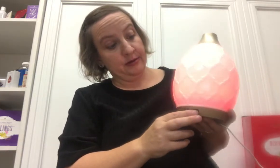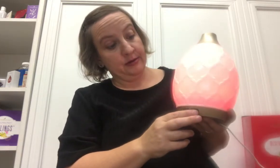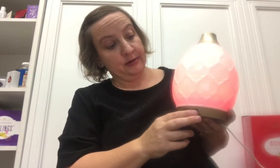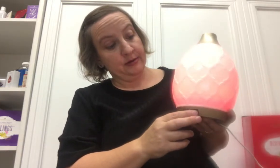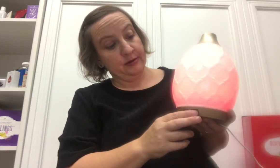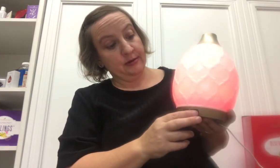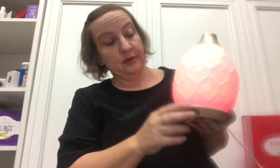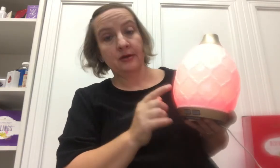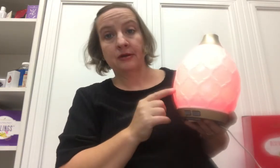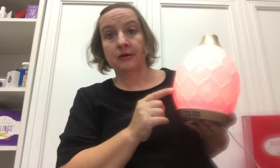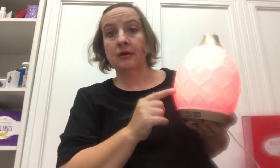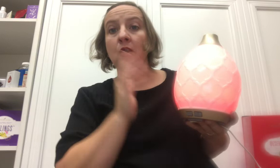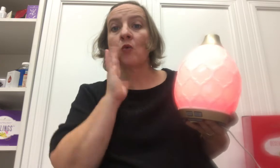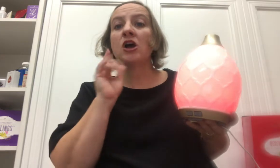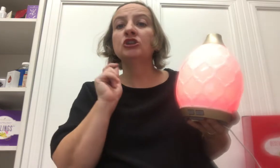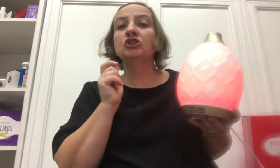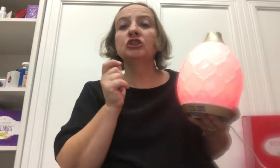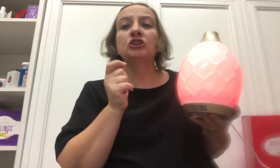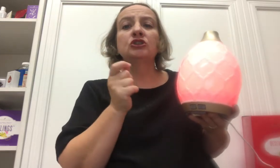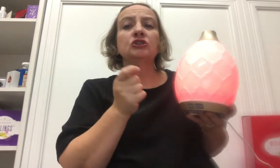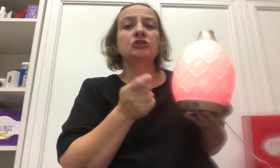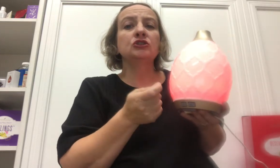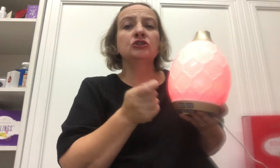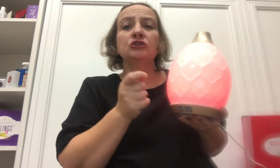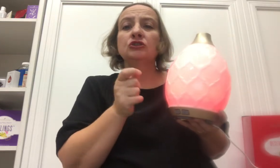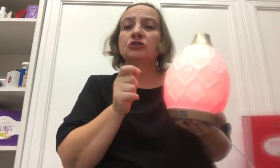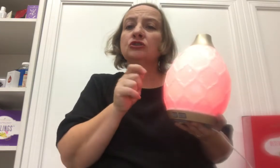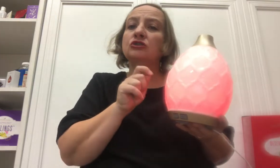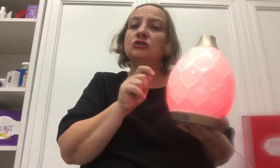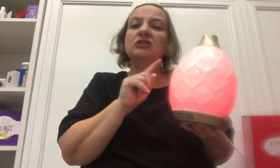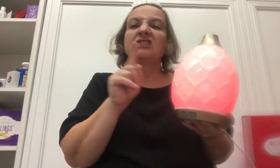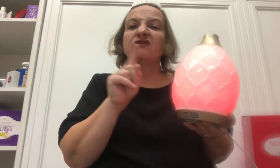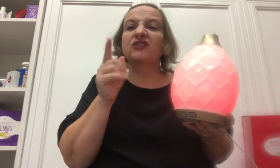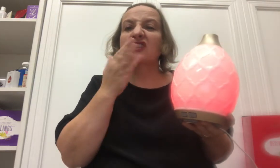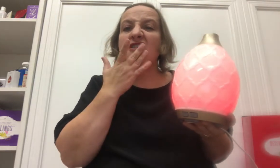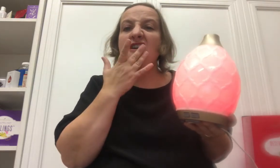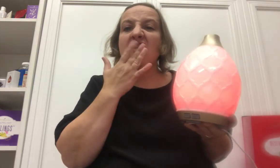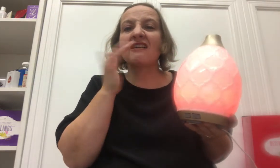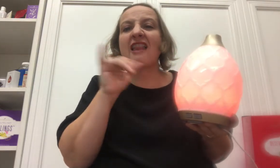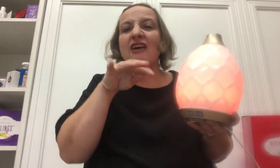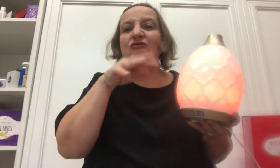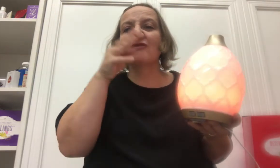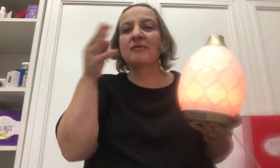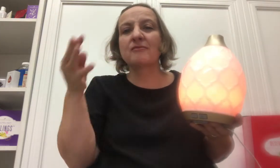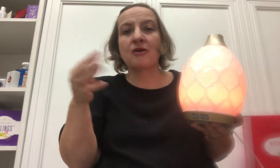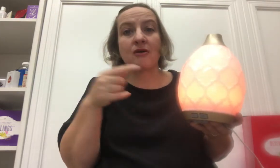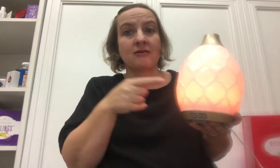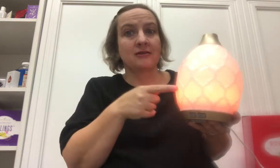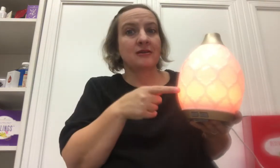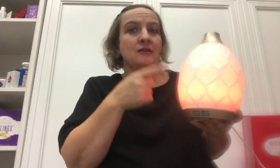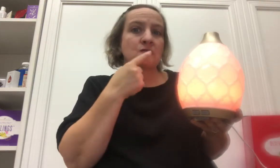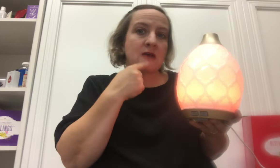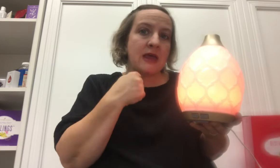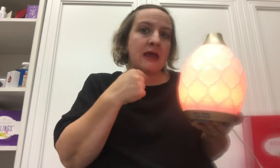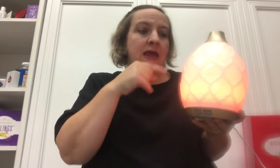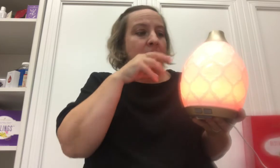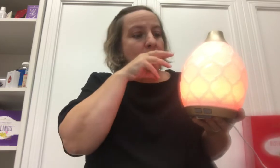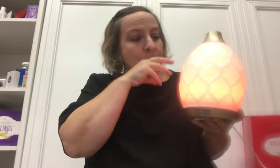You can also run it through a series of colors. So it will change to the different colors of the rainbow,